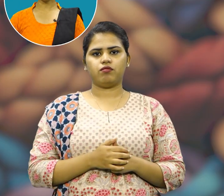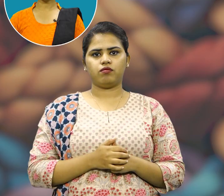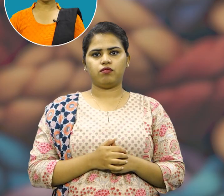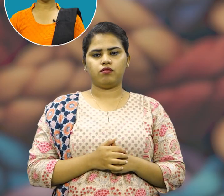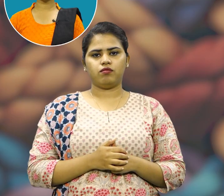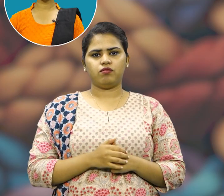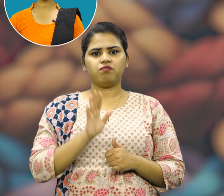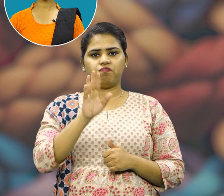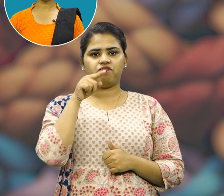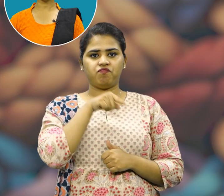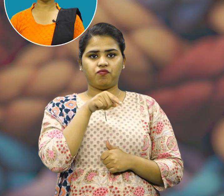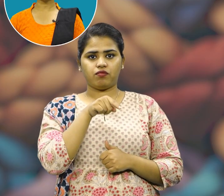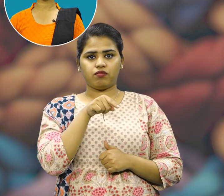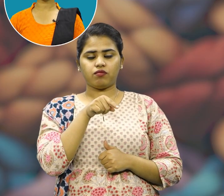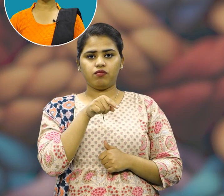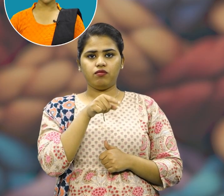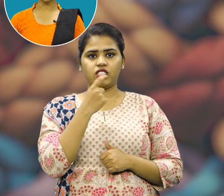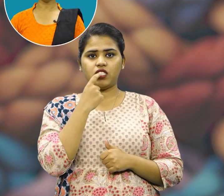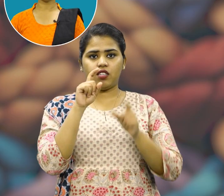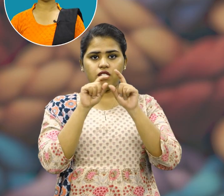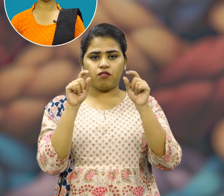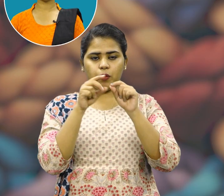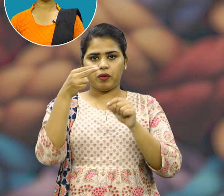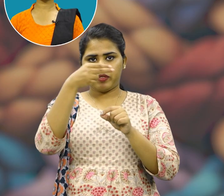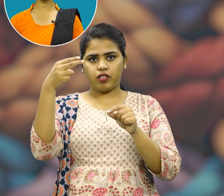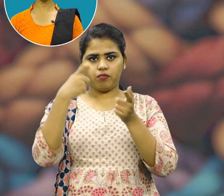But this fiber was named as rayon